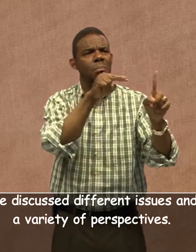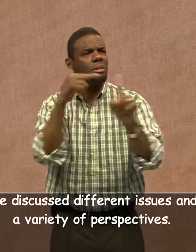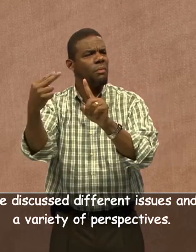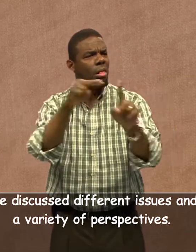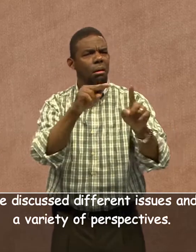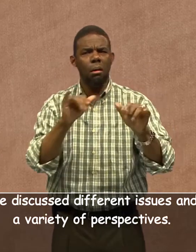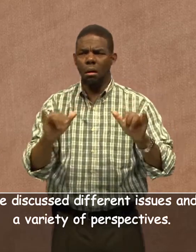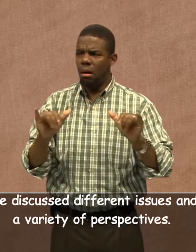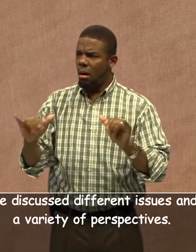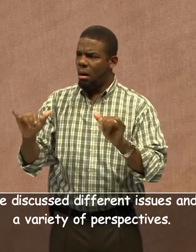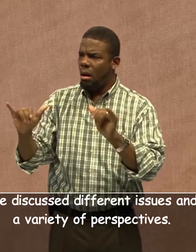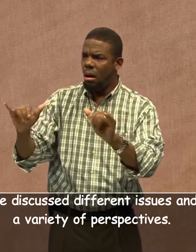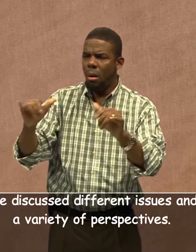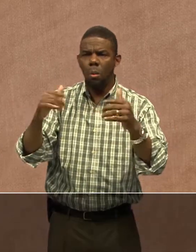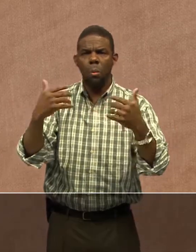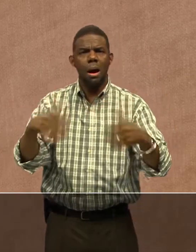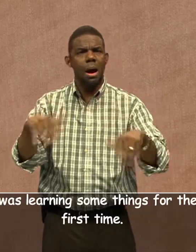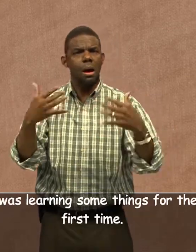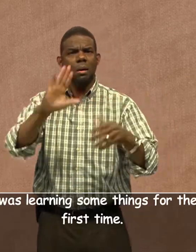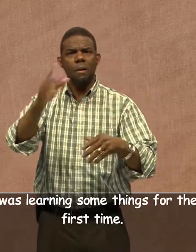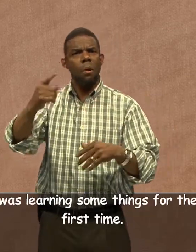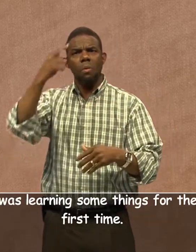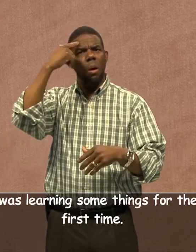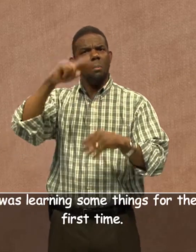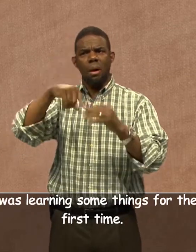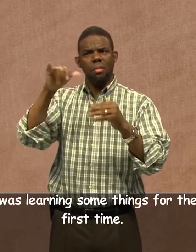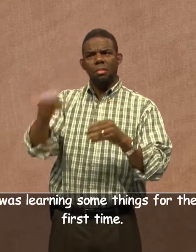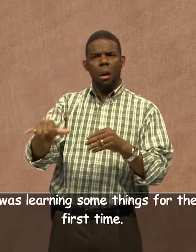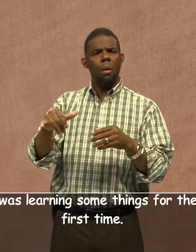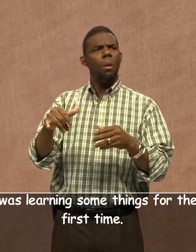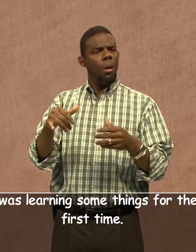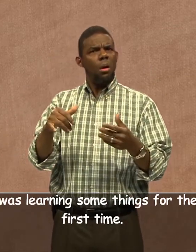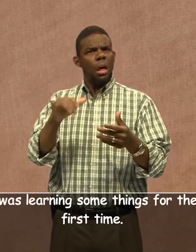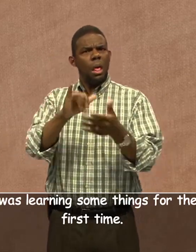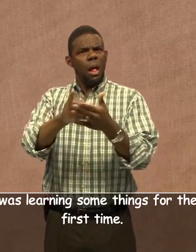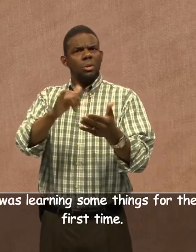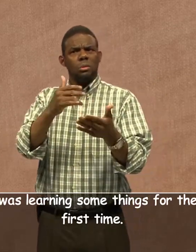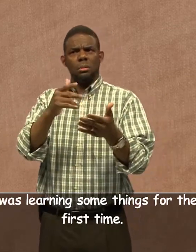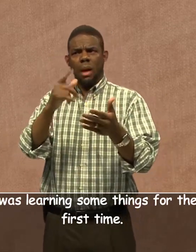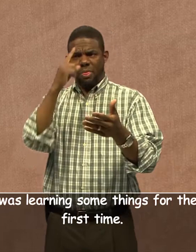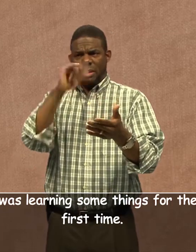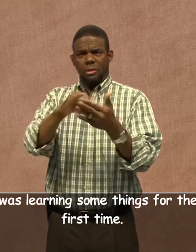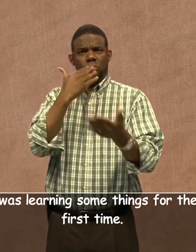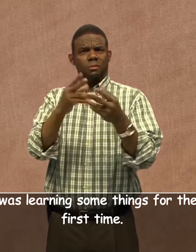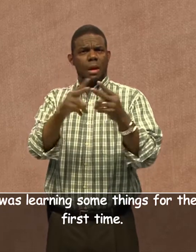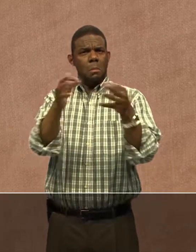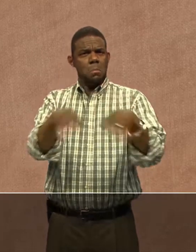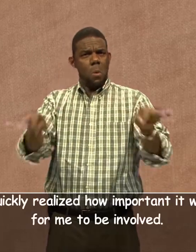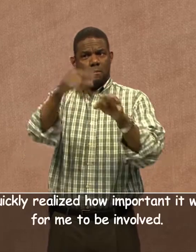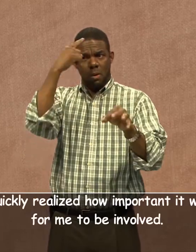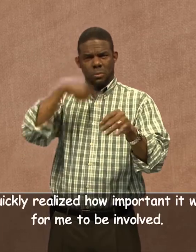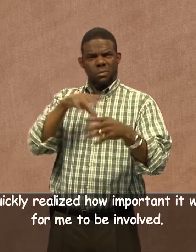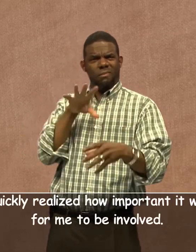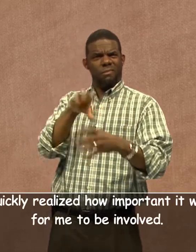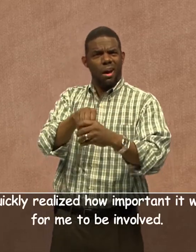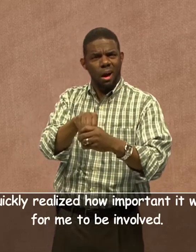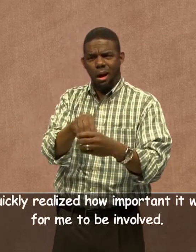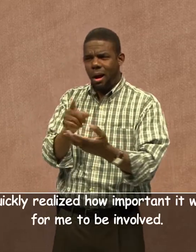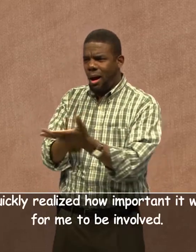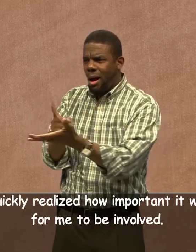of perspectives. I was learning some things for the first time. I quickly realized how